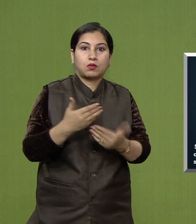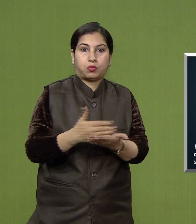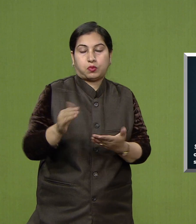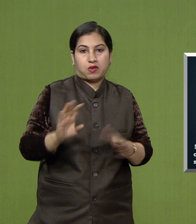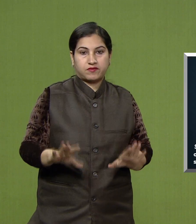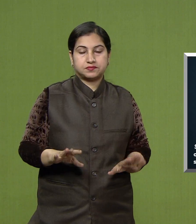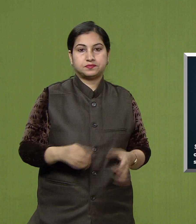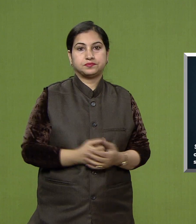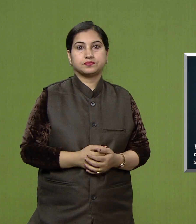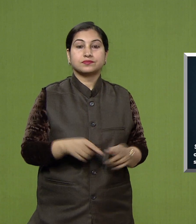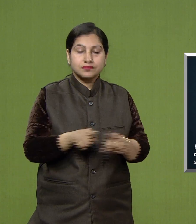often with poor results.